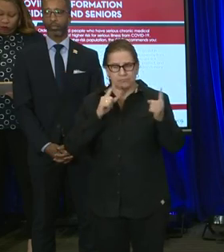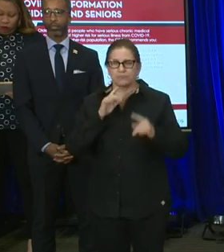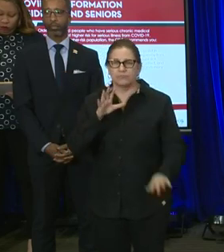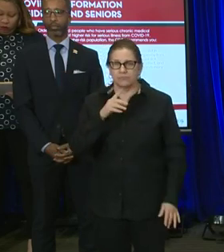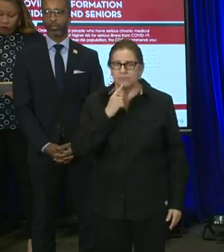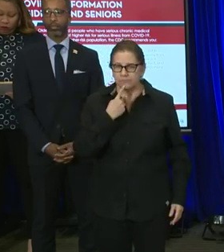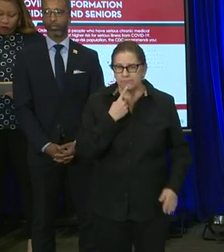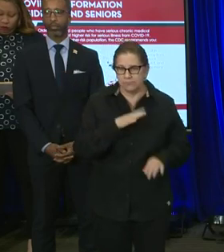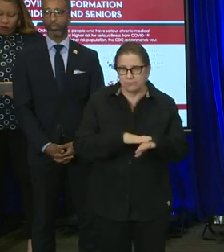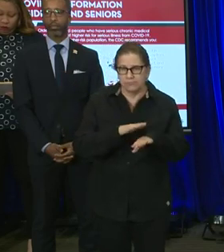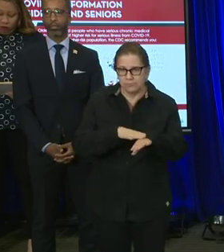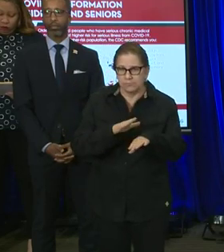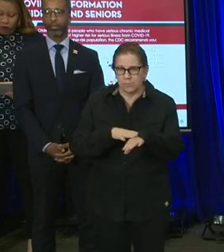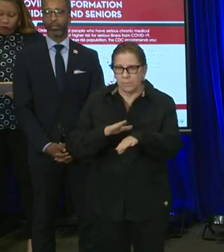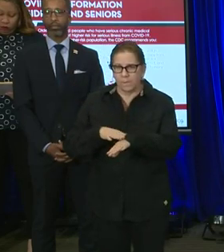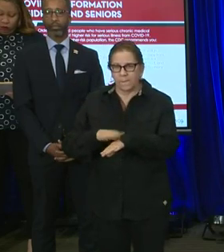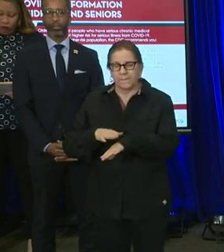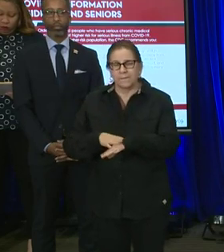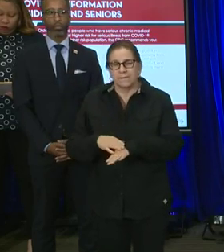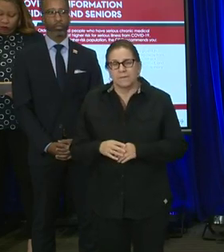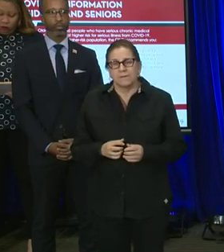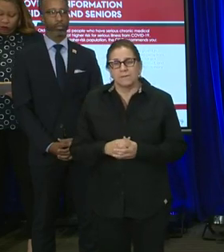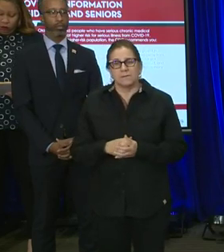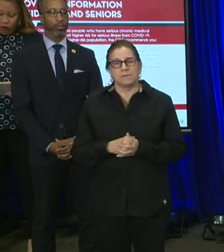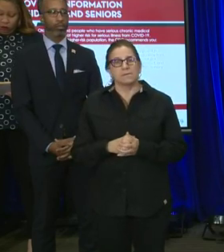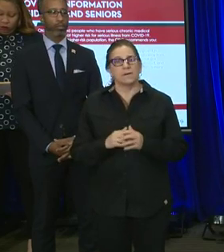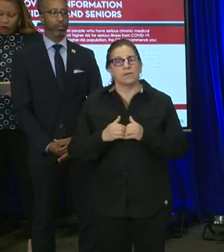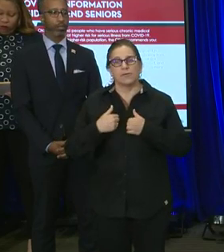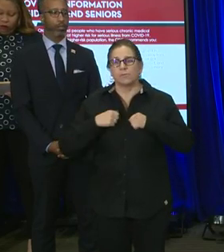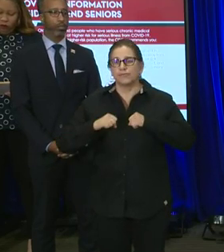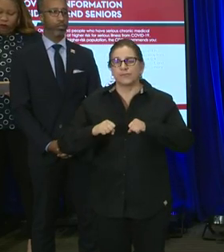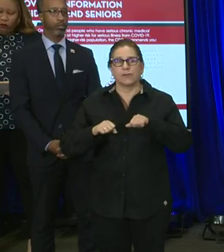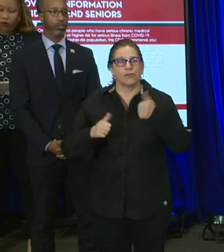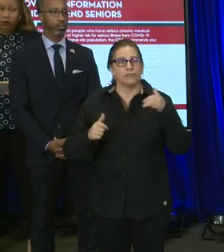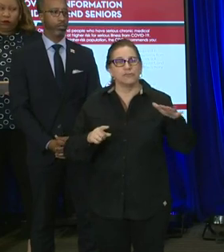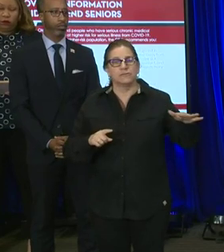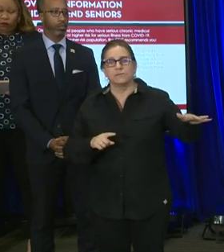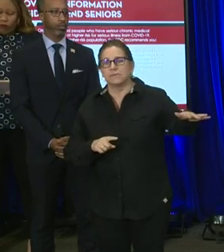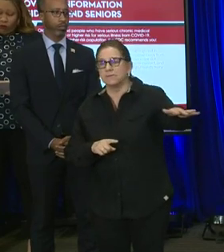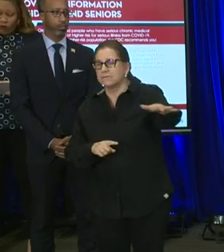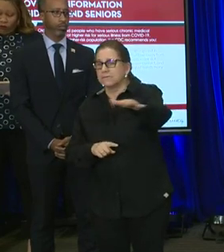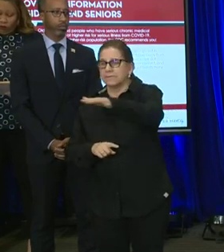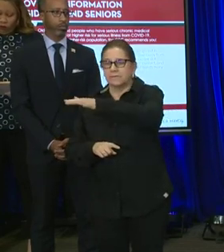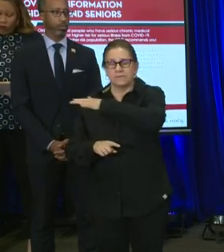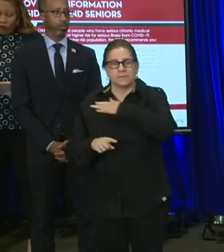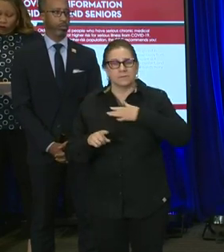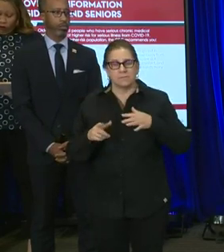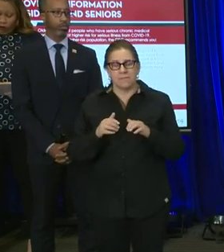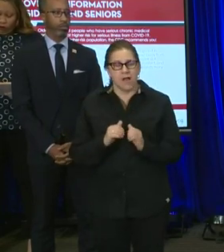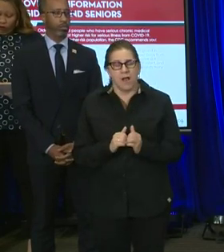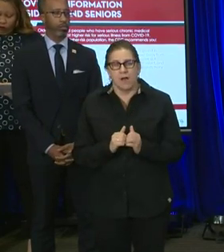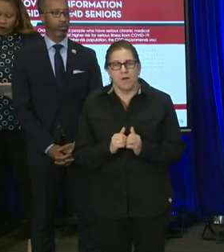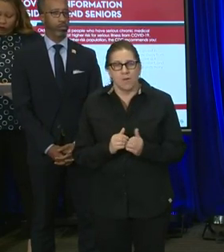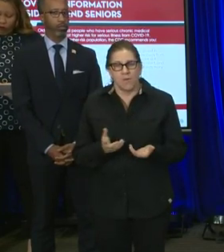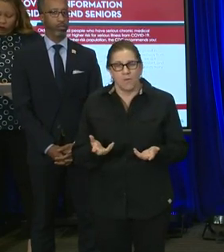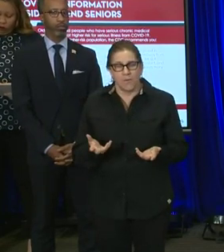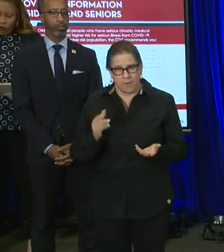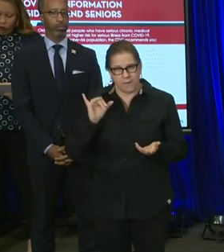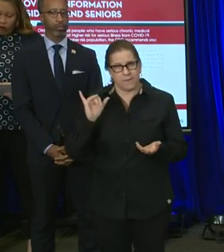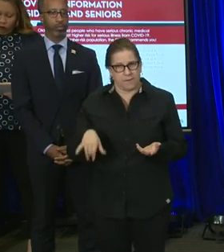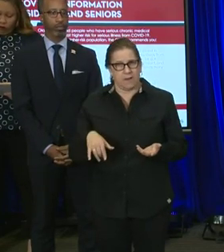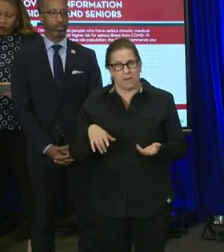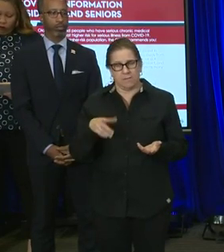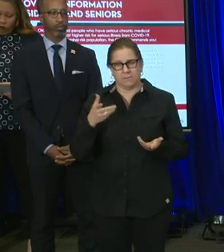community so that we may protect other members of our community from COVID-19. Over the past few